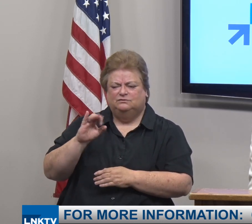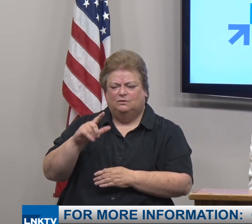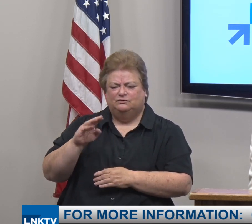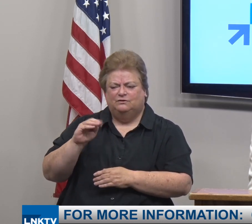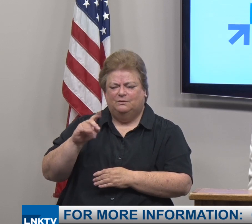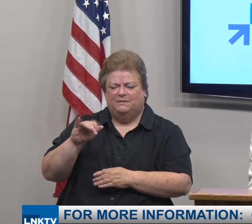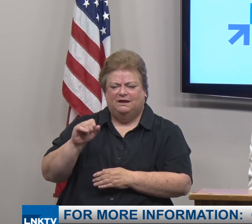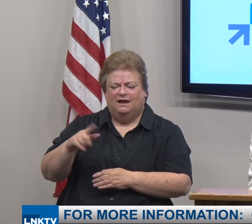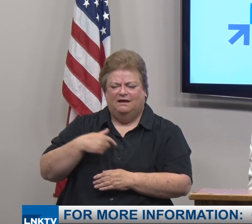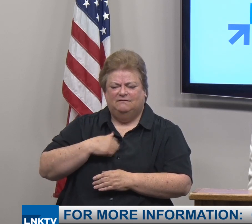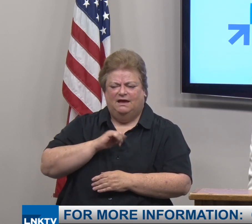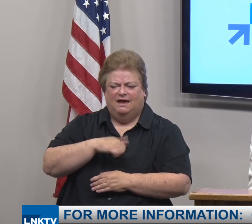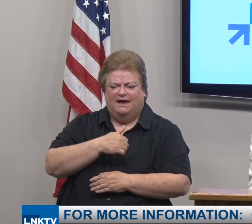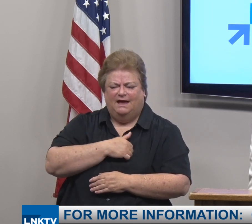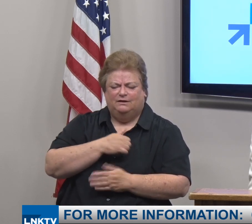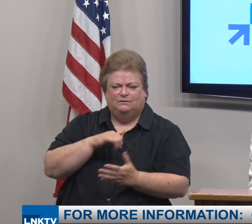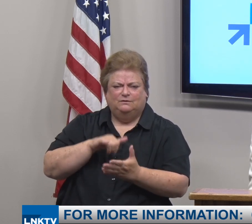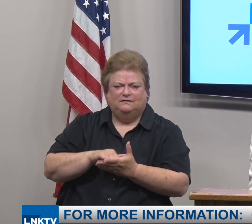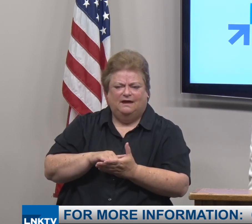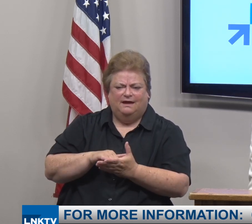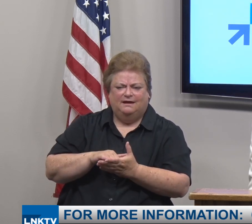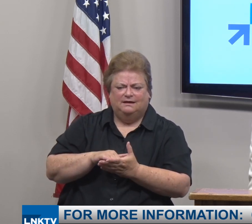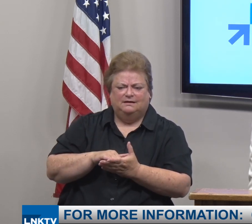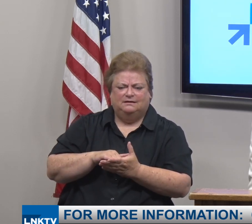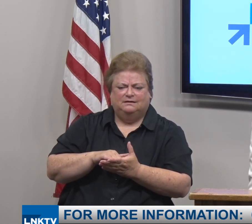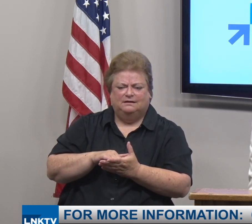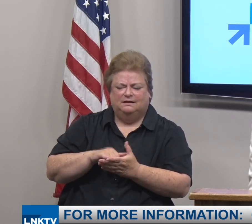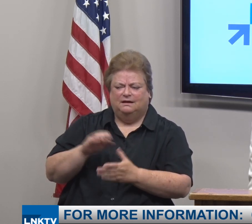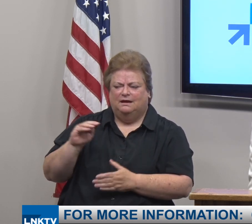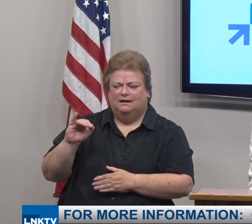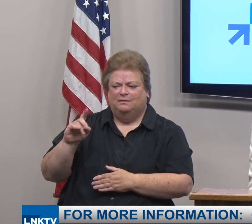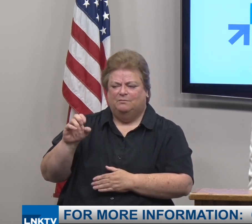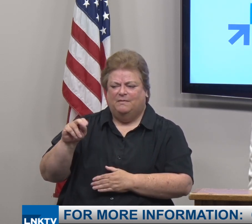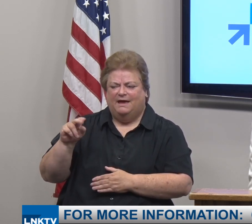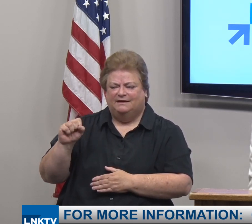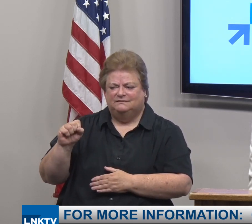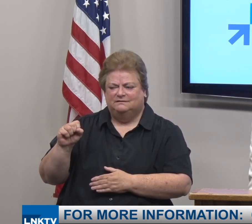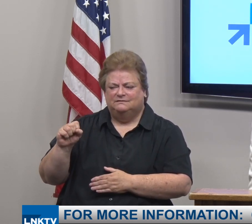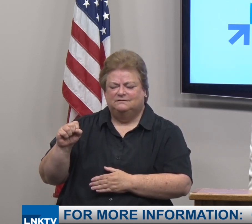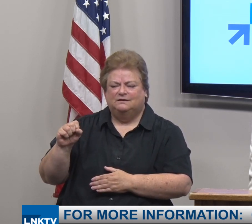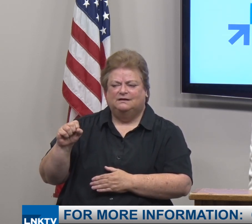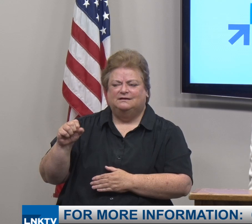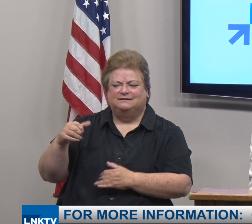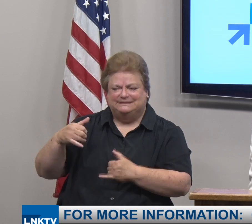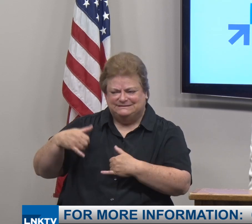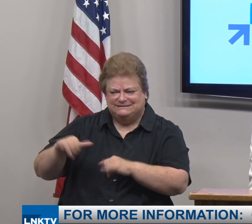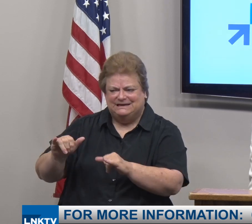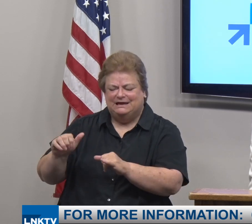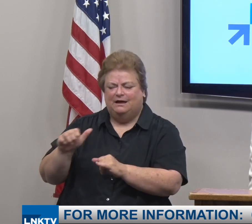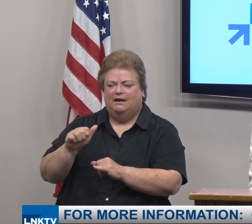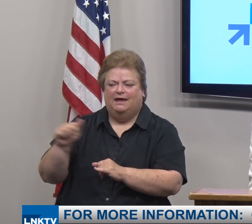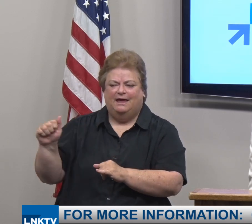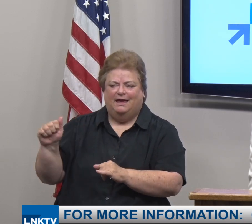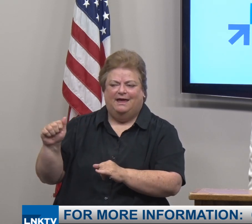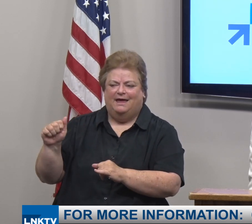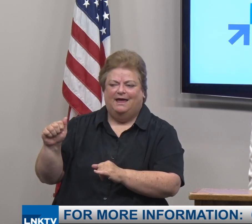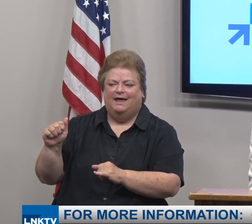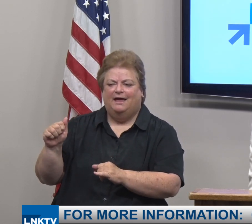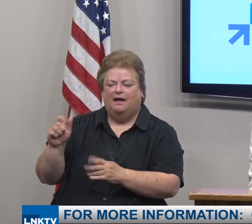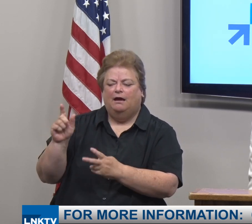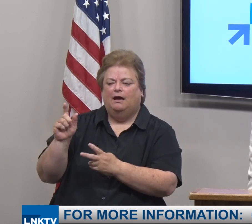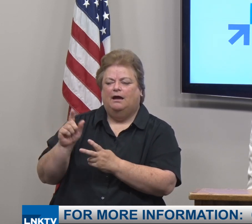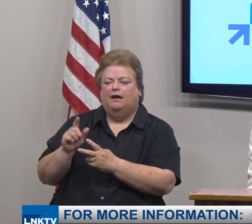an attitude that the Madison's remains a face mask optional place.